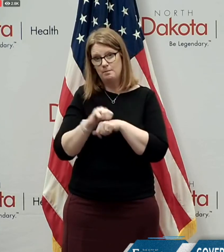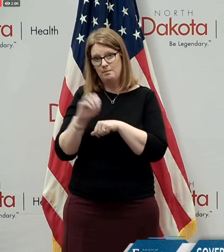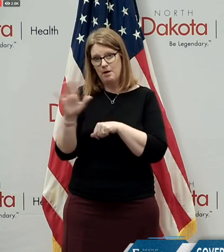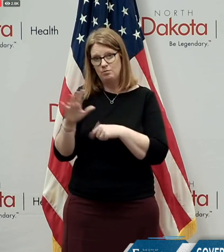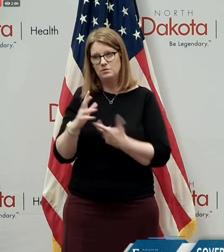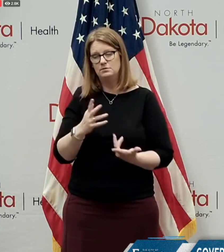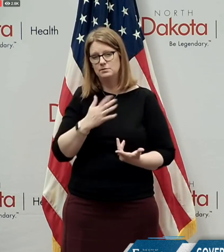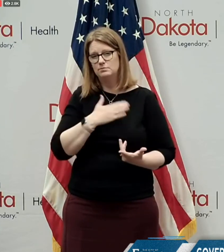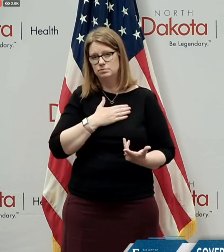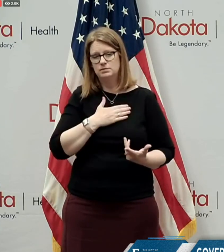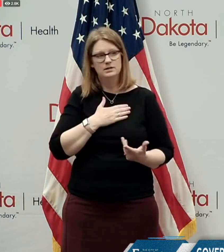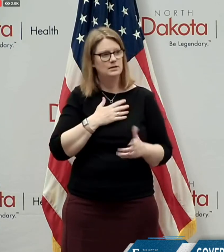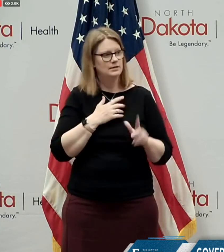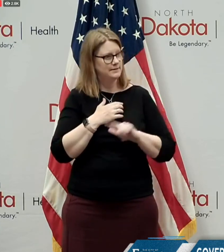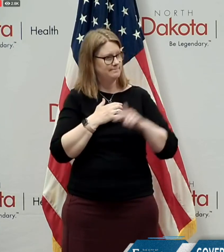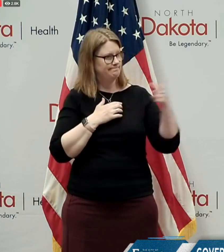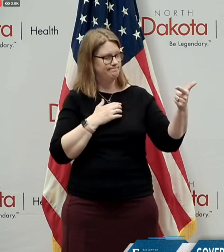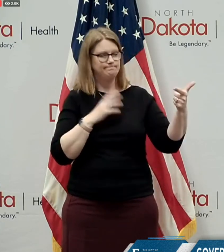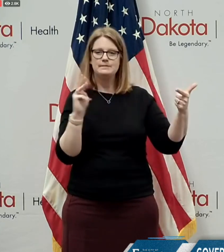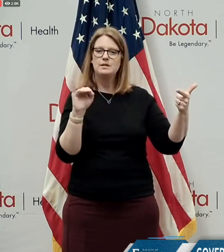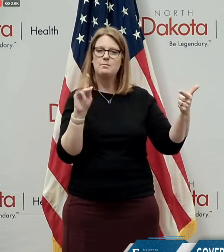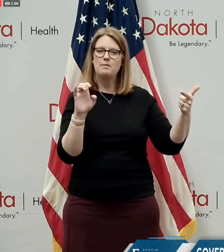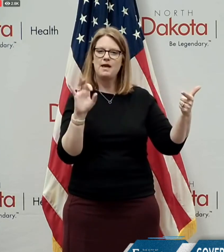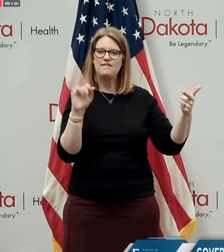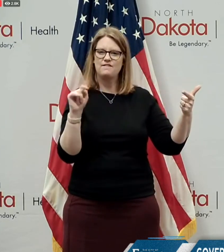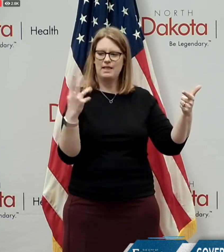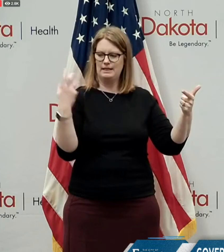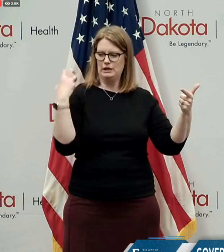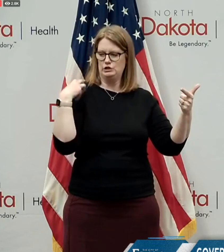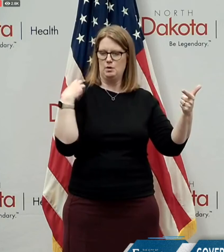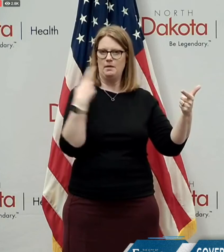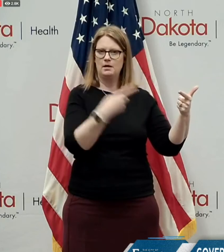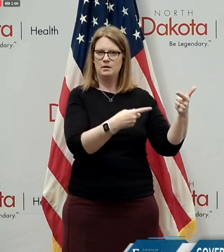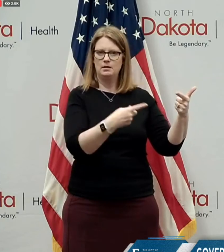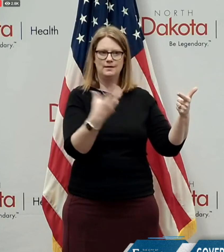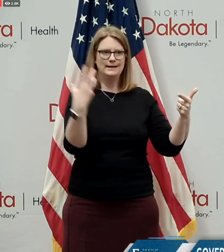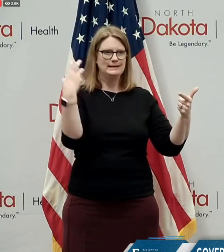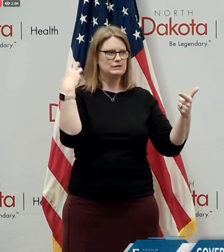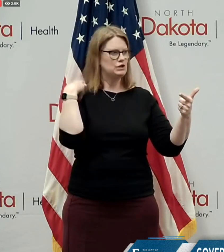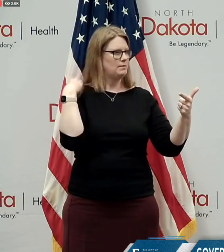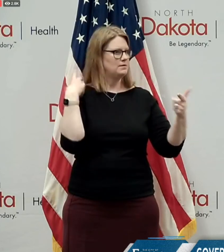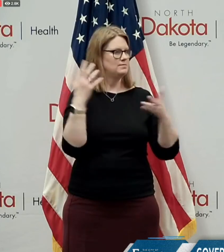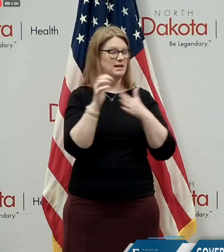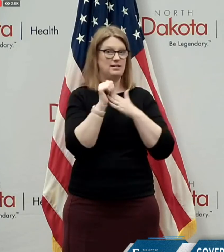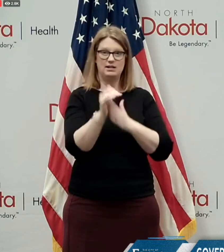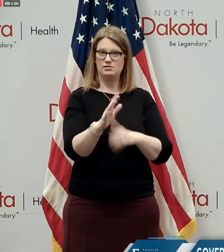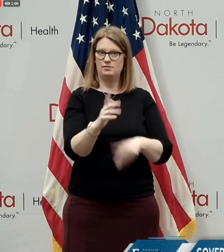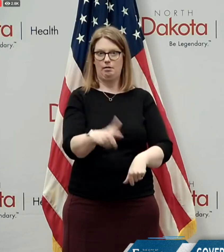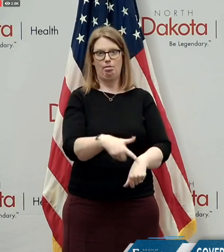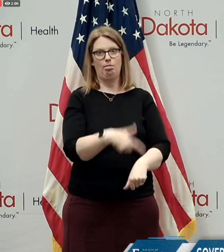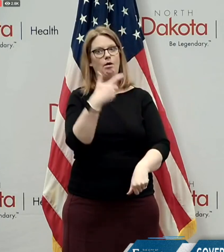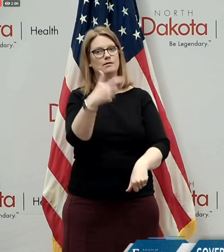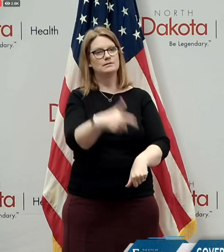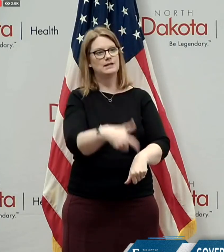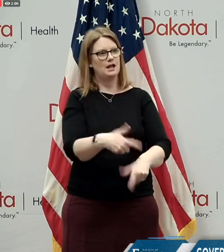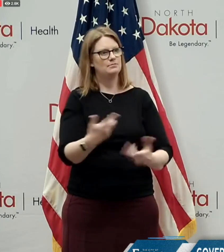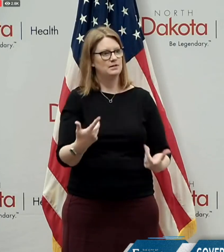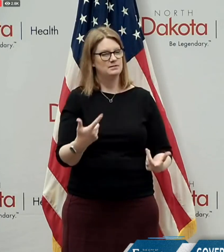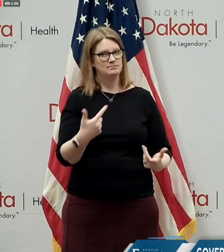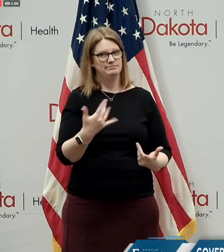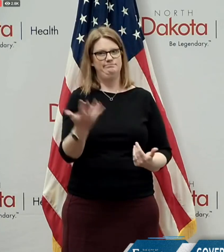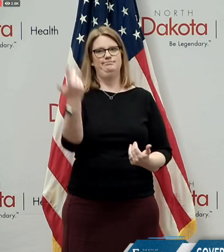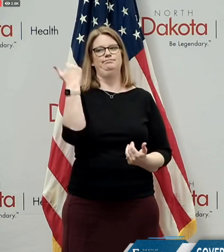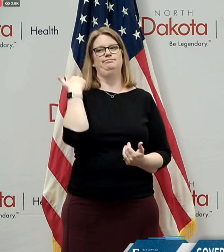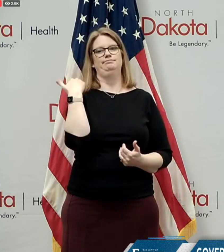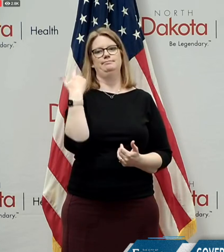my chairman, Chairman Mike Faith. Chairman's been in leadership for a long time. Even when I worked for the tribe back